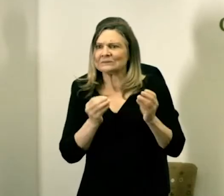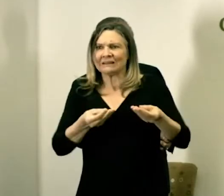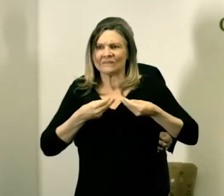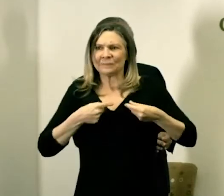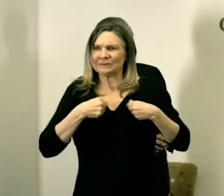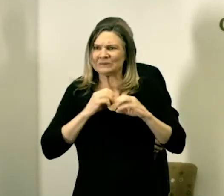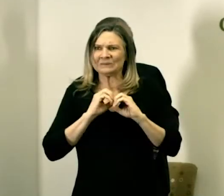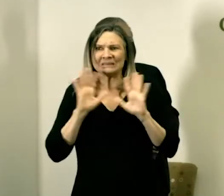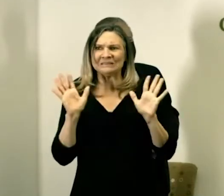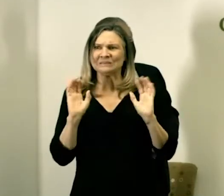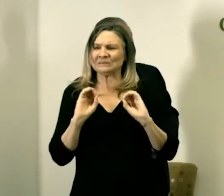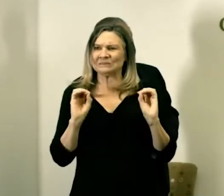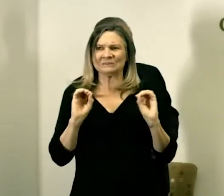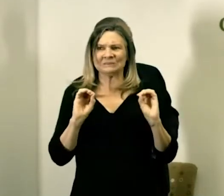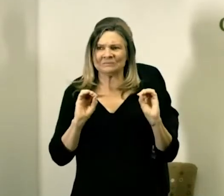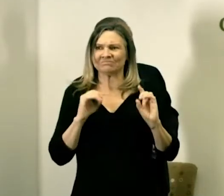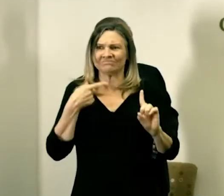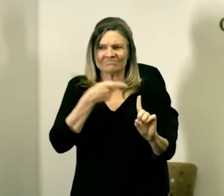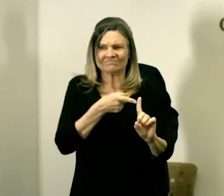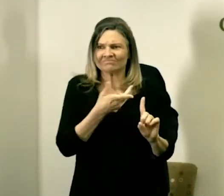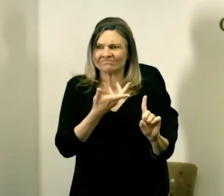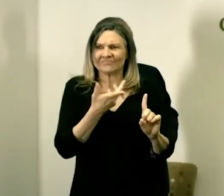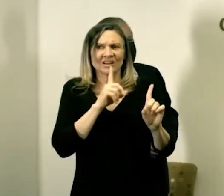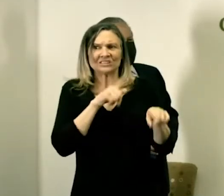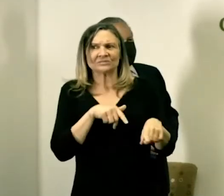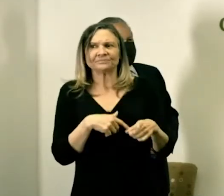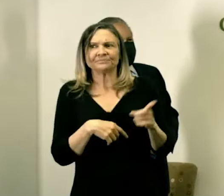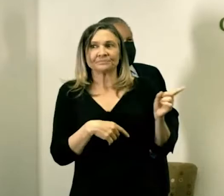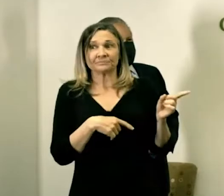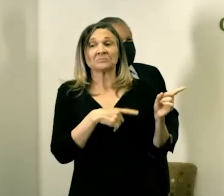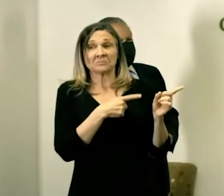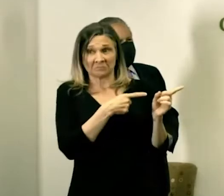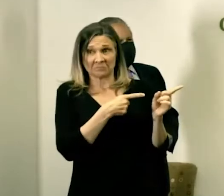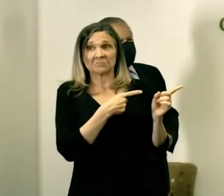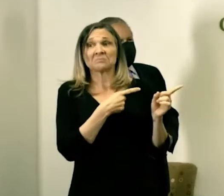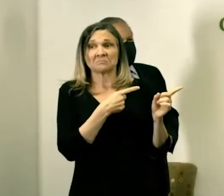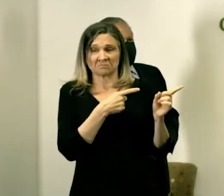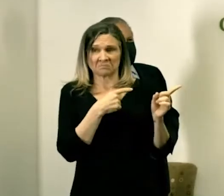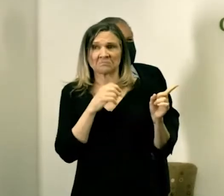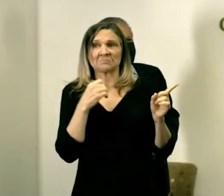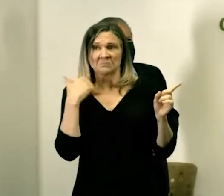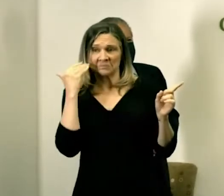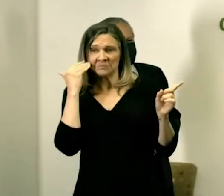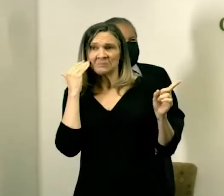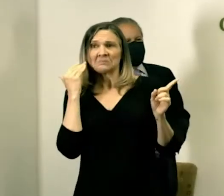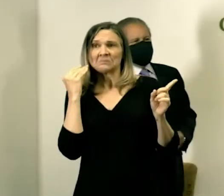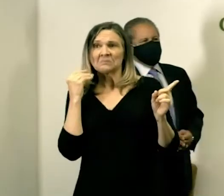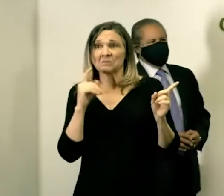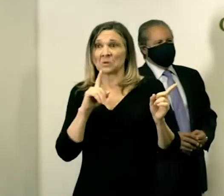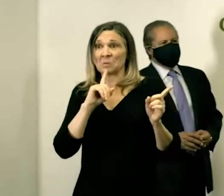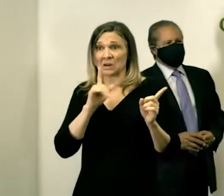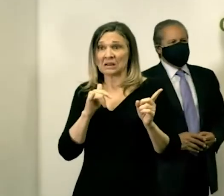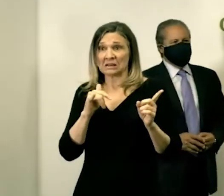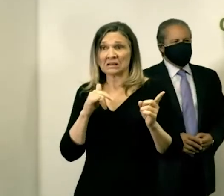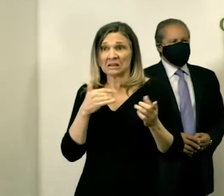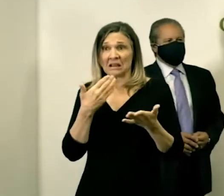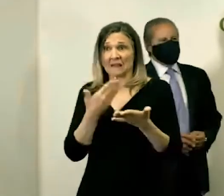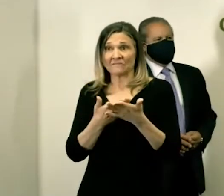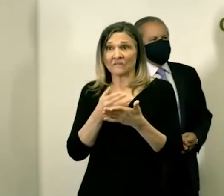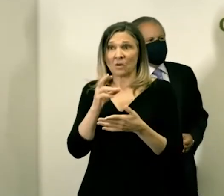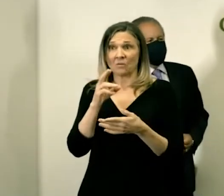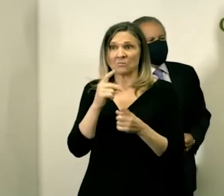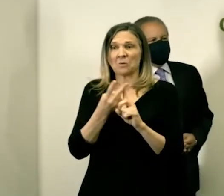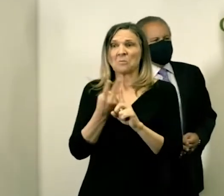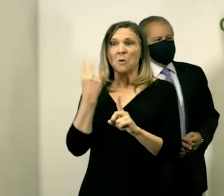clear, concise answer. So as you know, one of the real impetus for the recall goes back to my advocacy